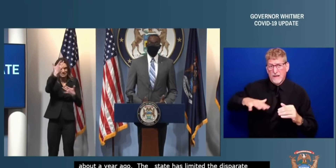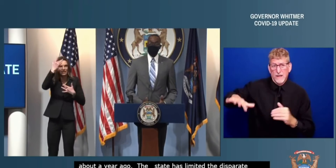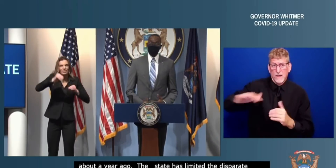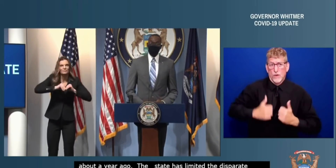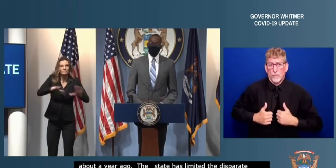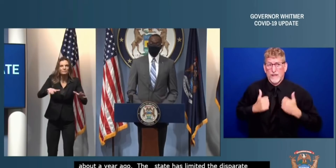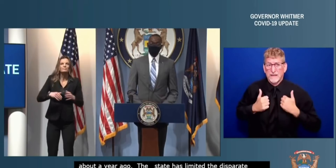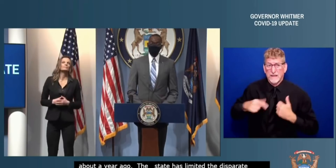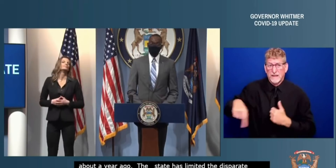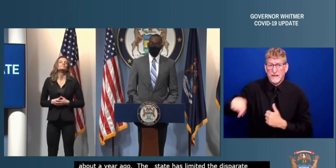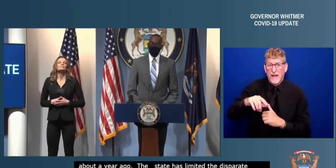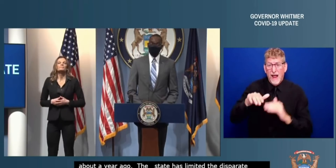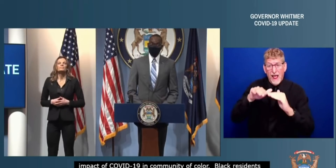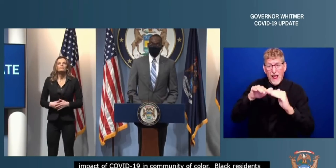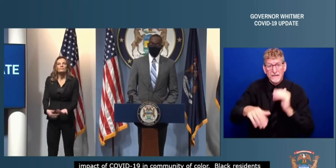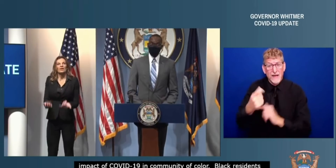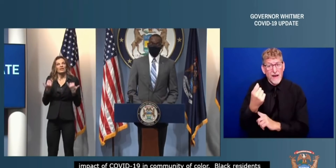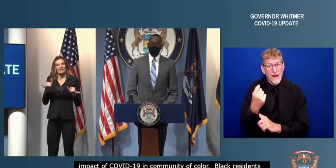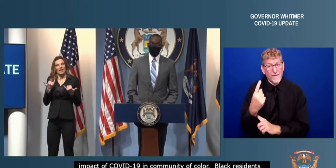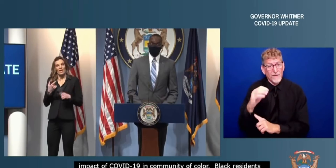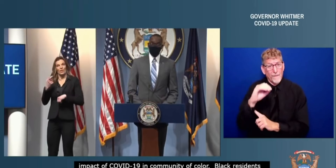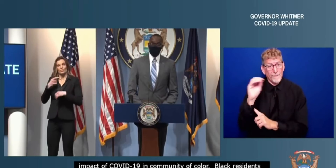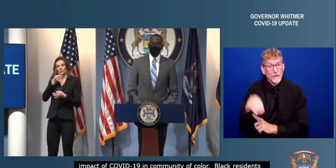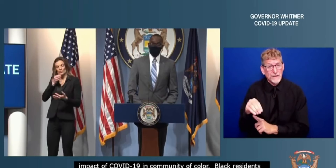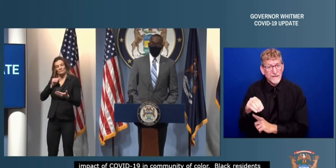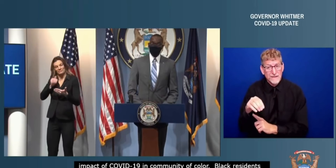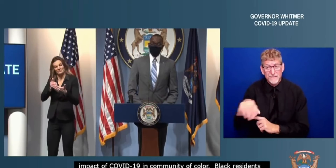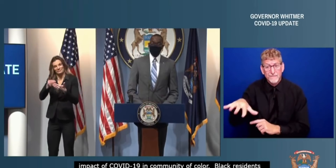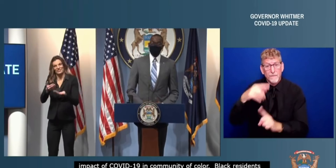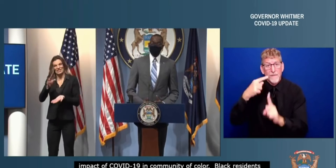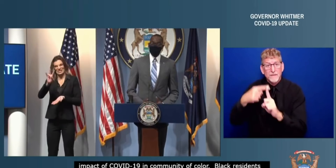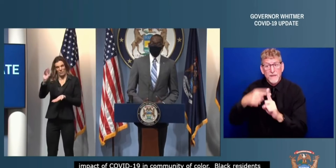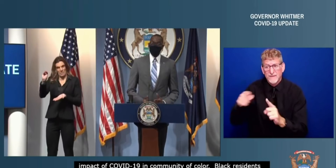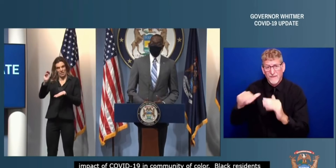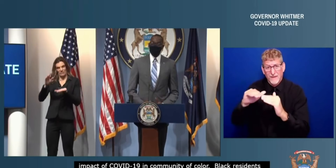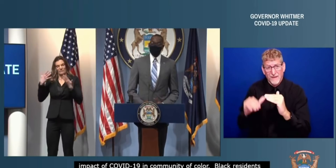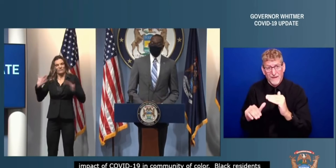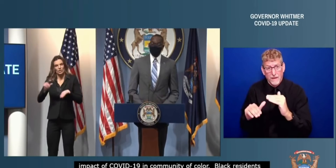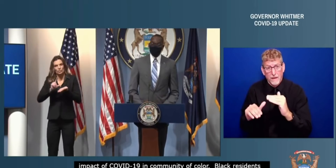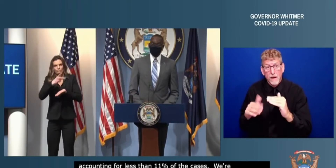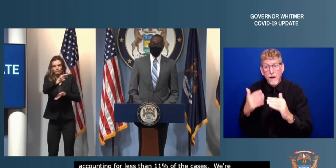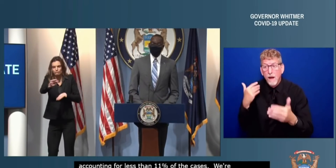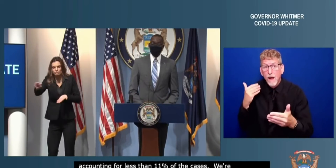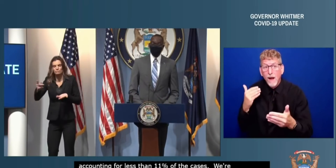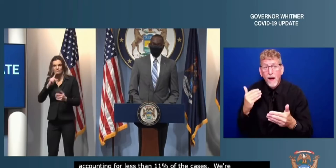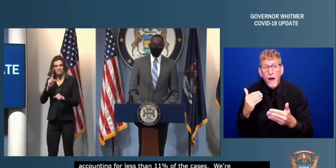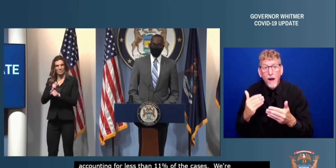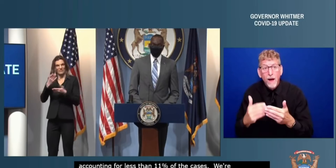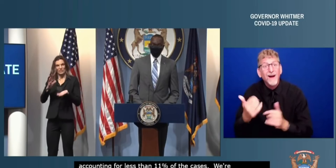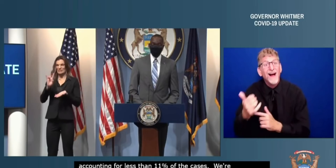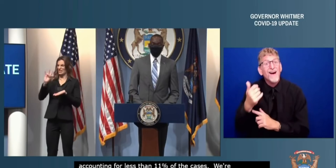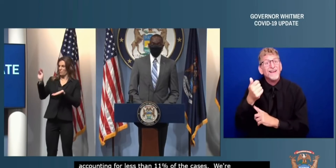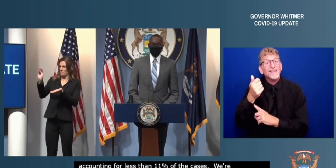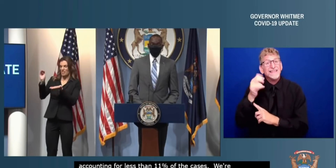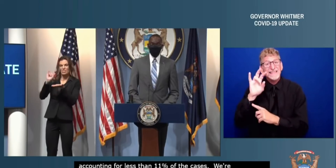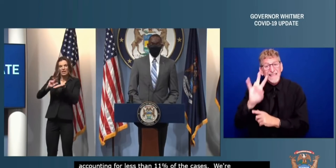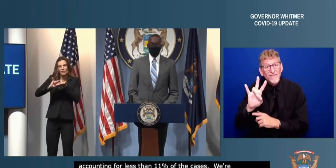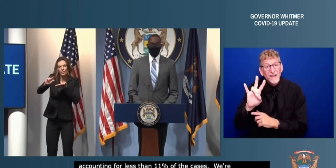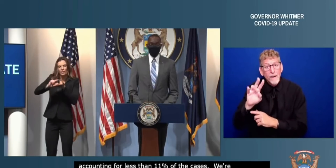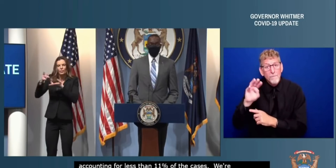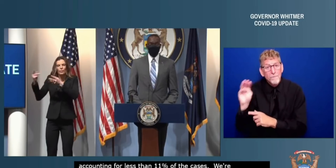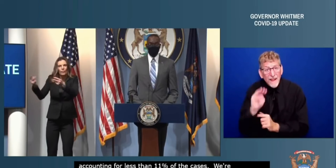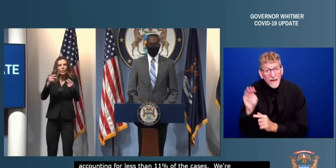are approaching almost 7 million vaccine shots in arms. That is 7 million doses of hope for